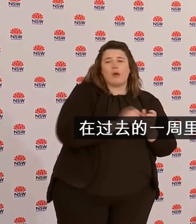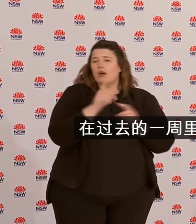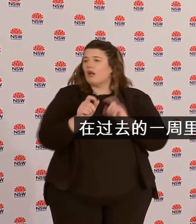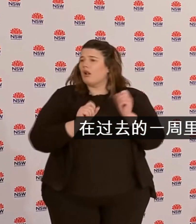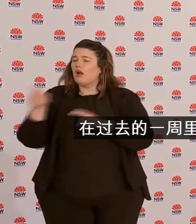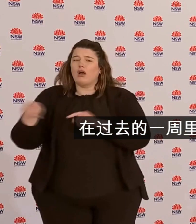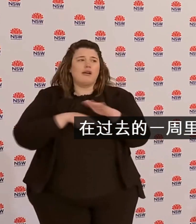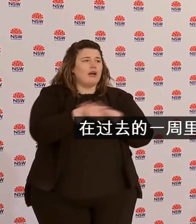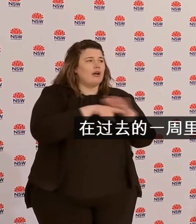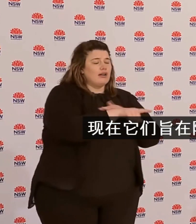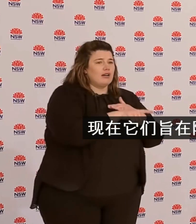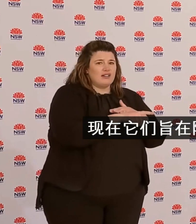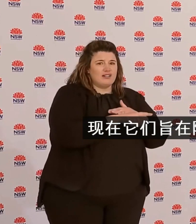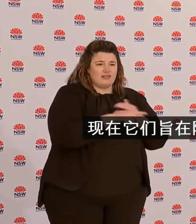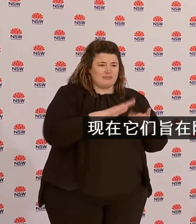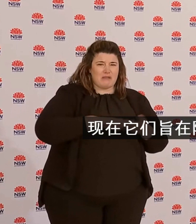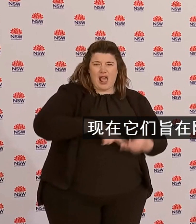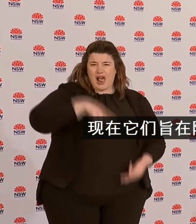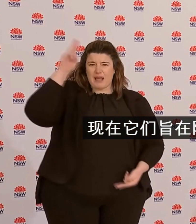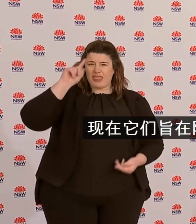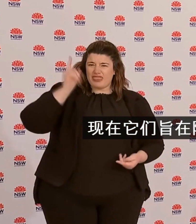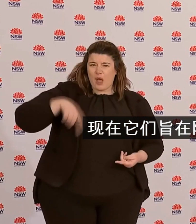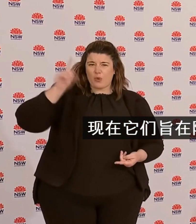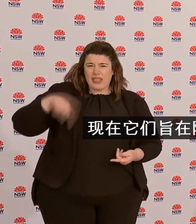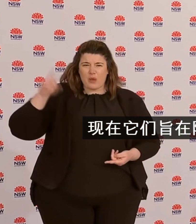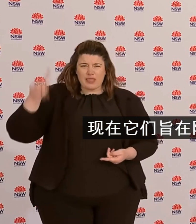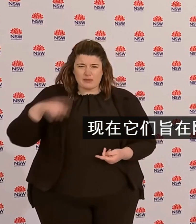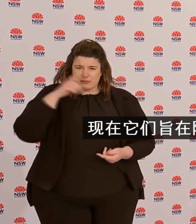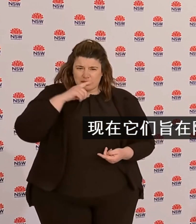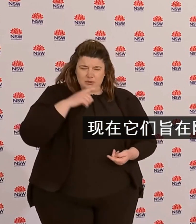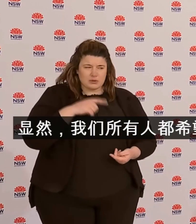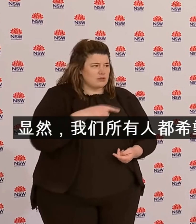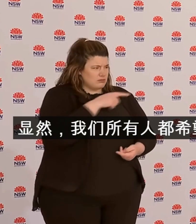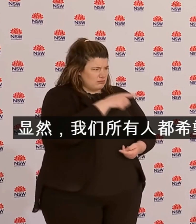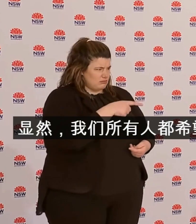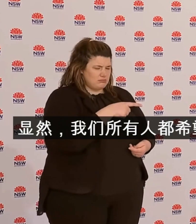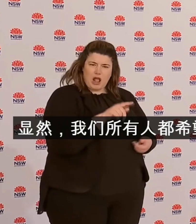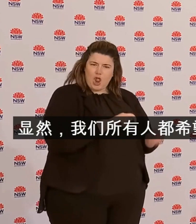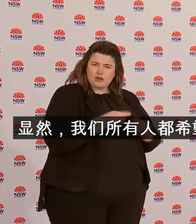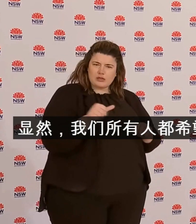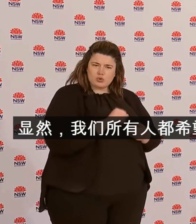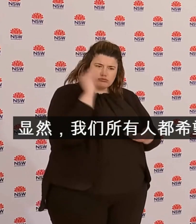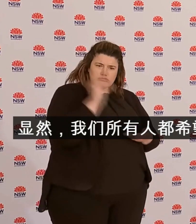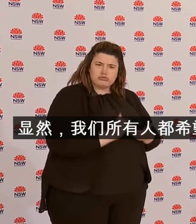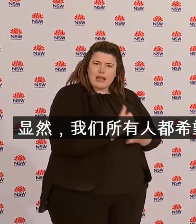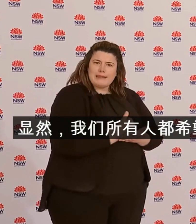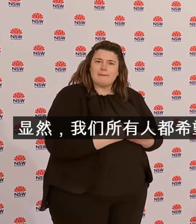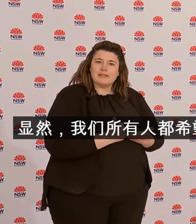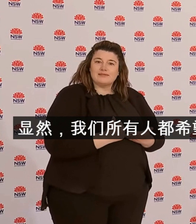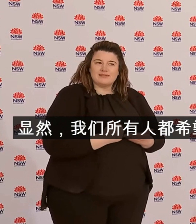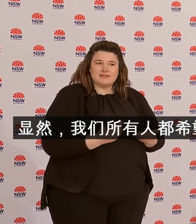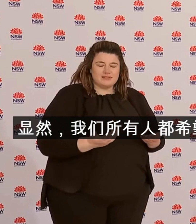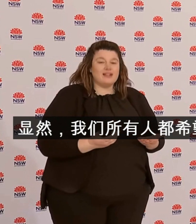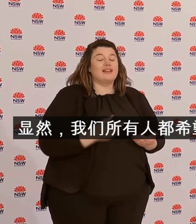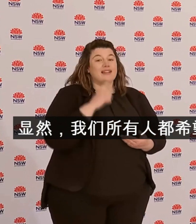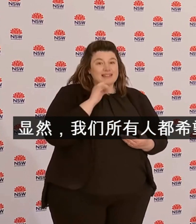disease would have been through the roof. But and Premier, they were designed to bring case numbers down, weren't they? Obviously, all of us want to see less